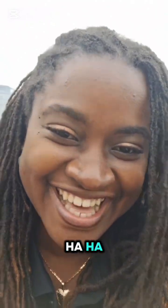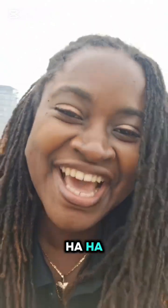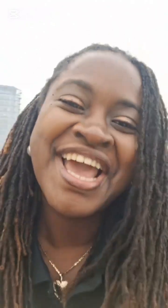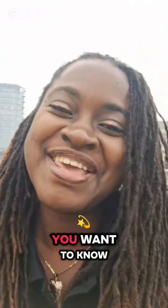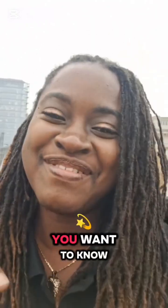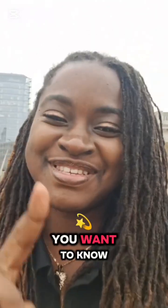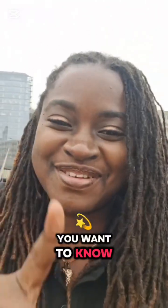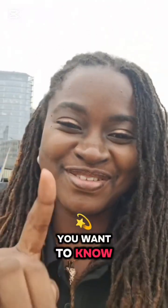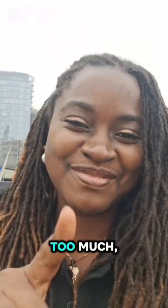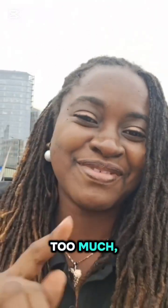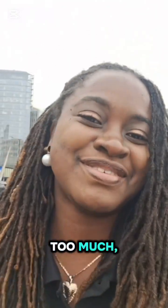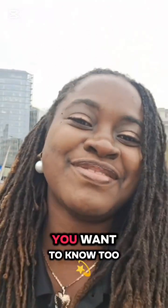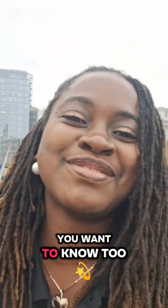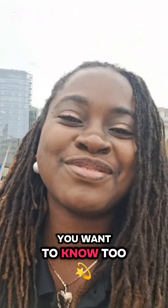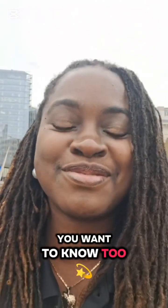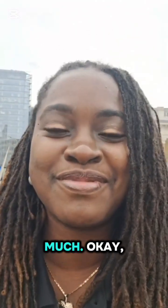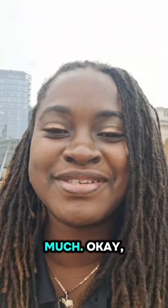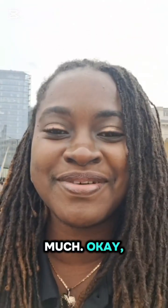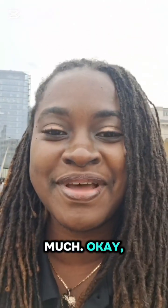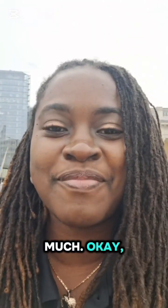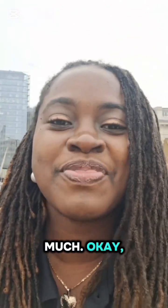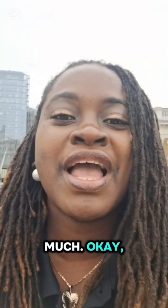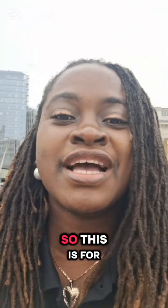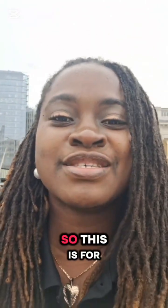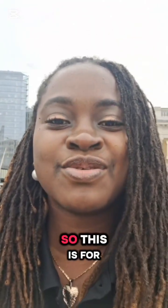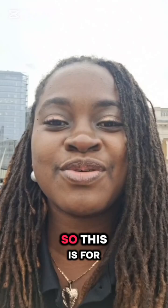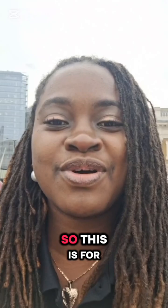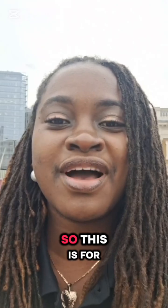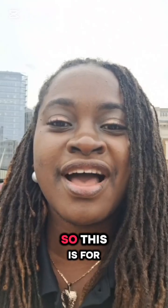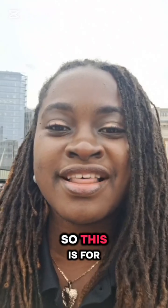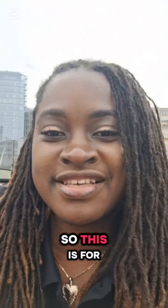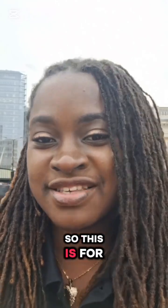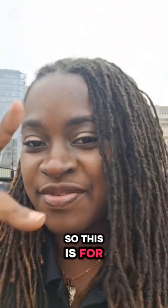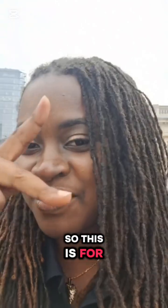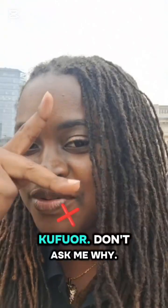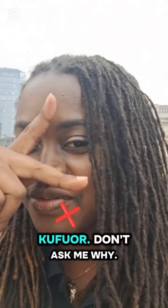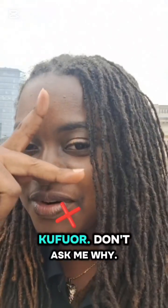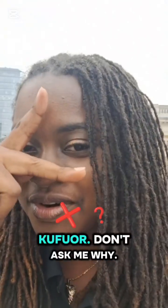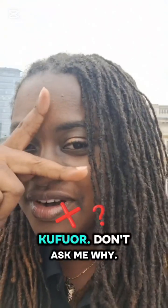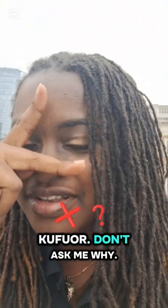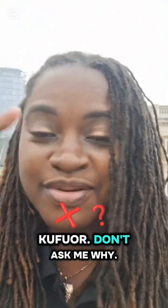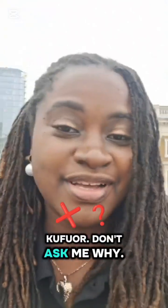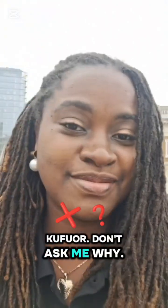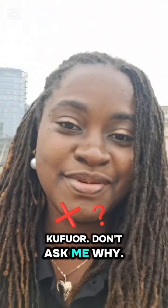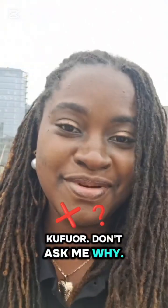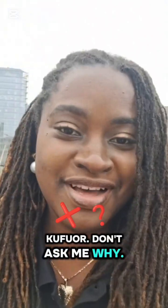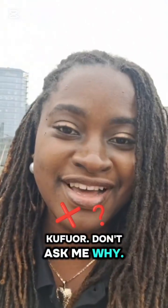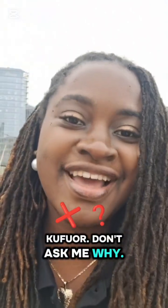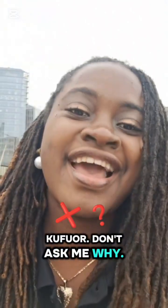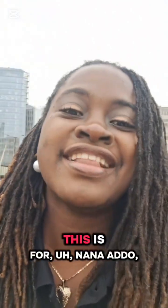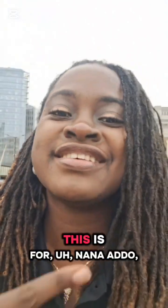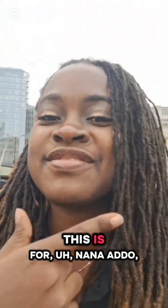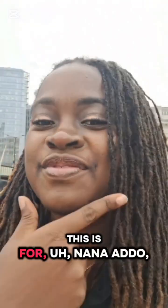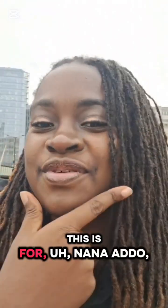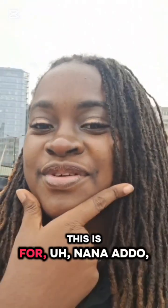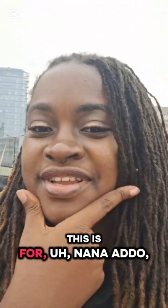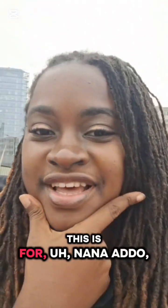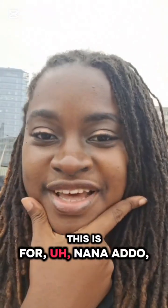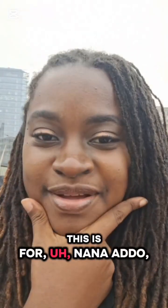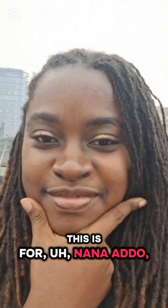You want to know too much. Okay, so this is for Kufo. Don't ask me why. This is for